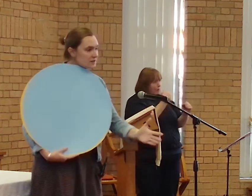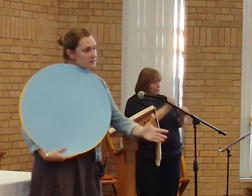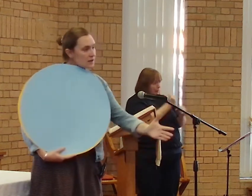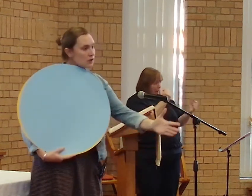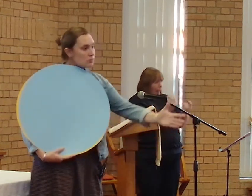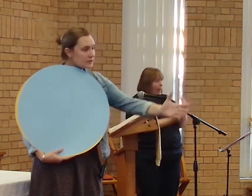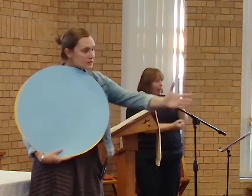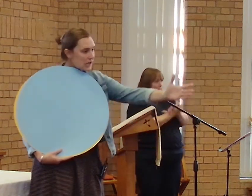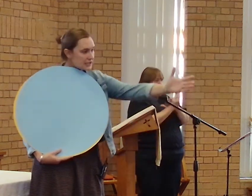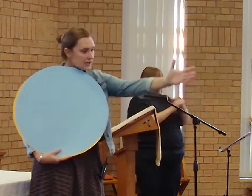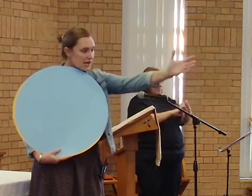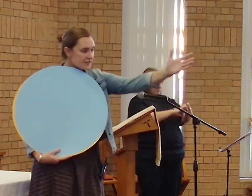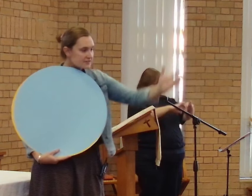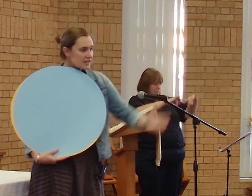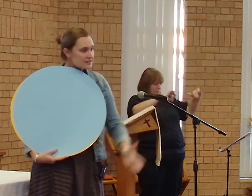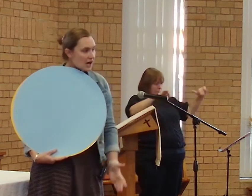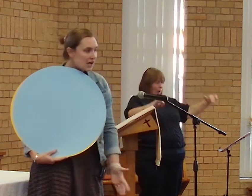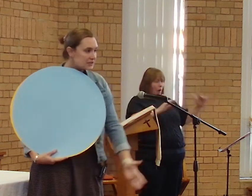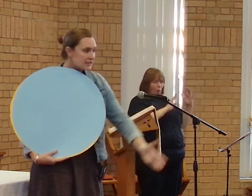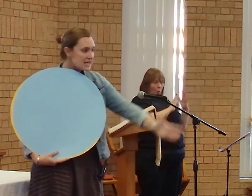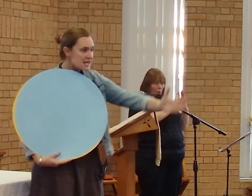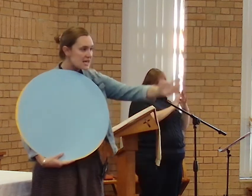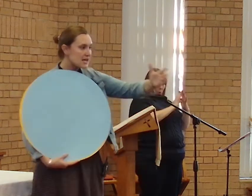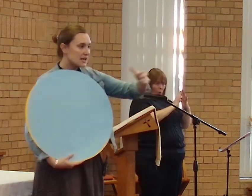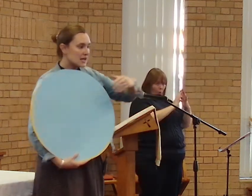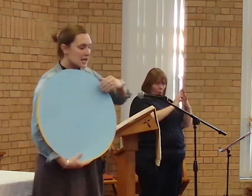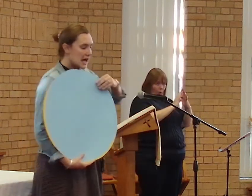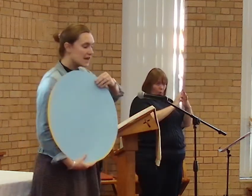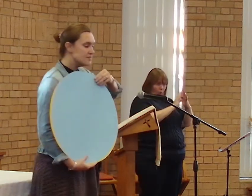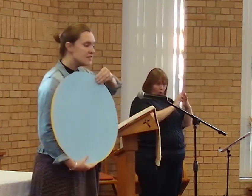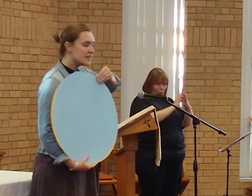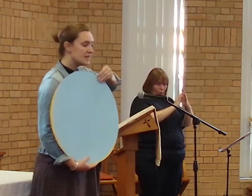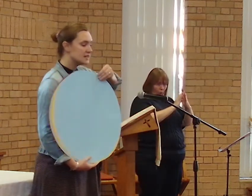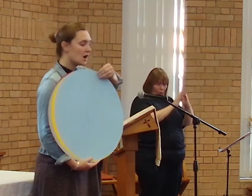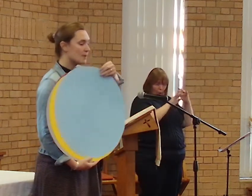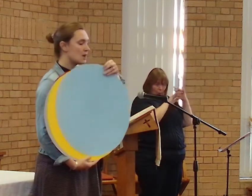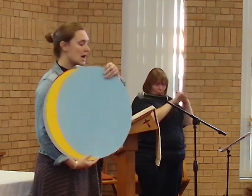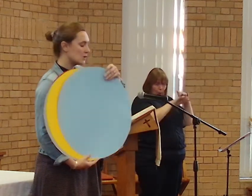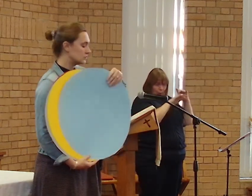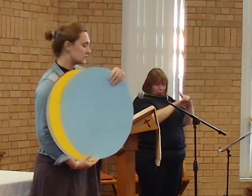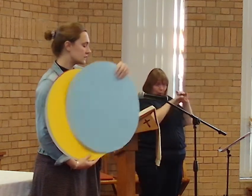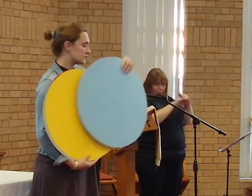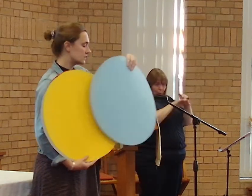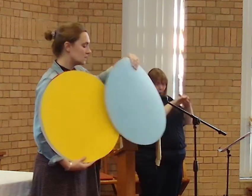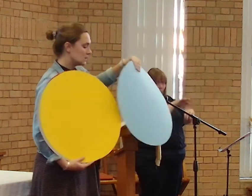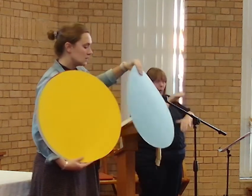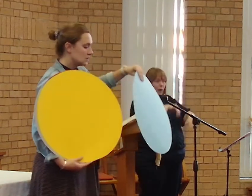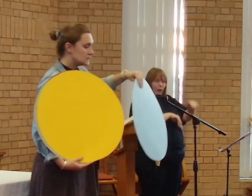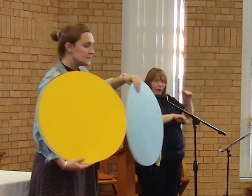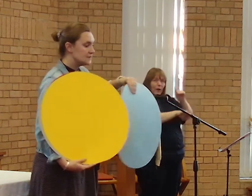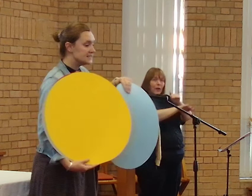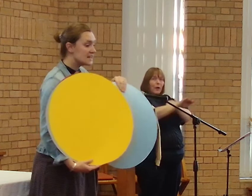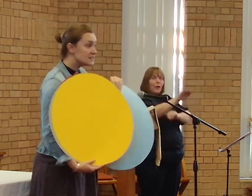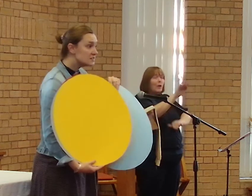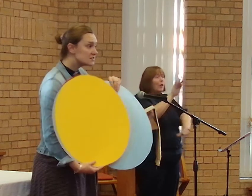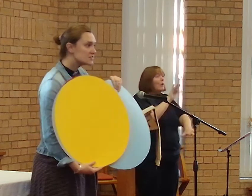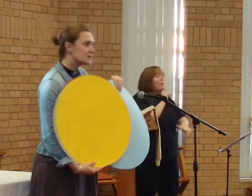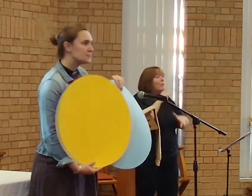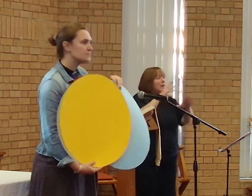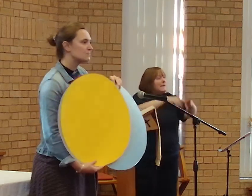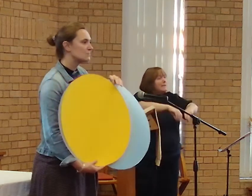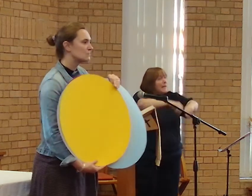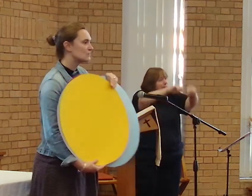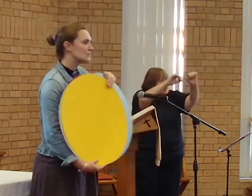the center, almost like the center aisle here, and then they come out to the deserts,